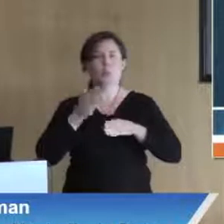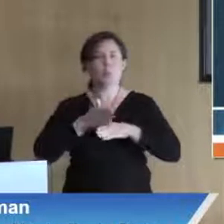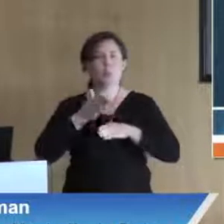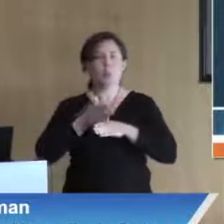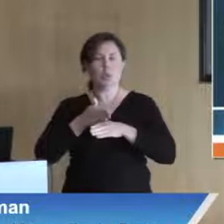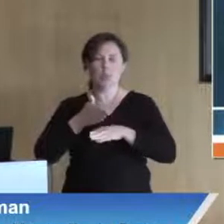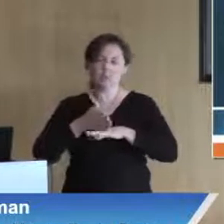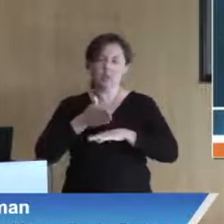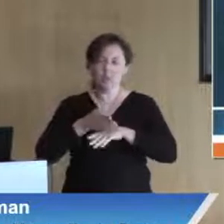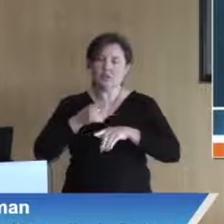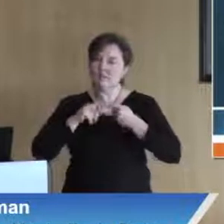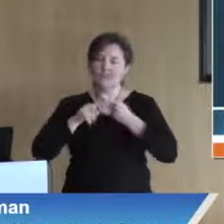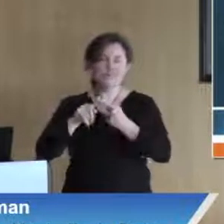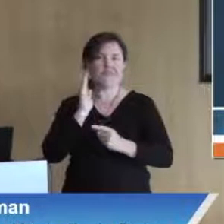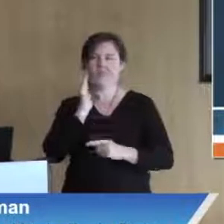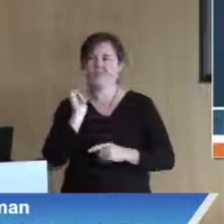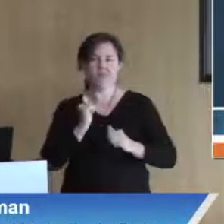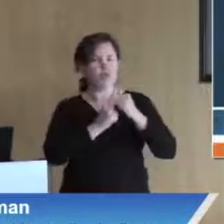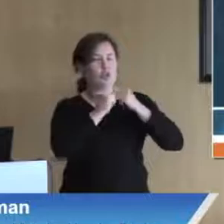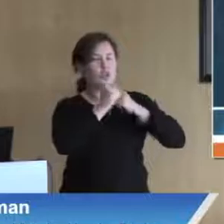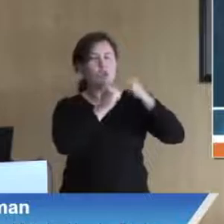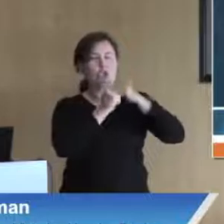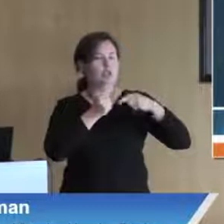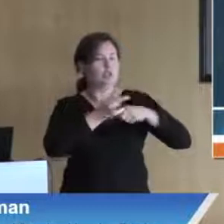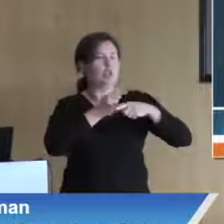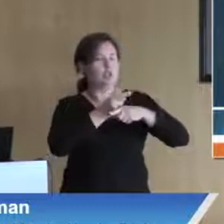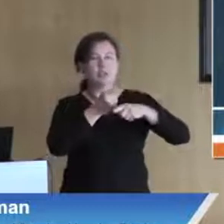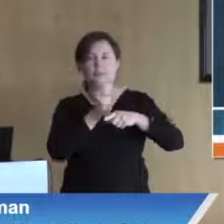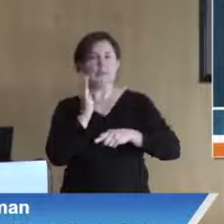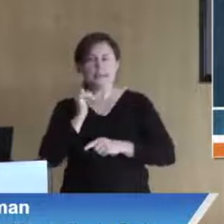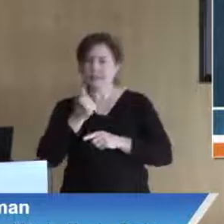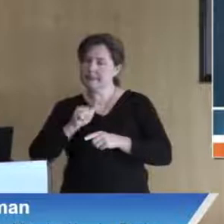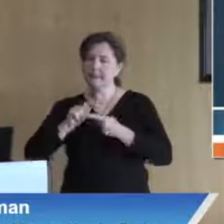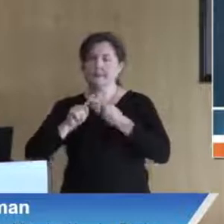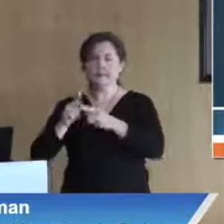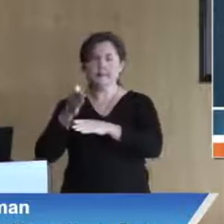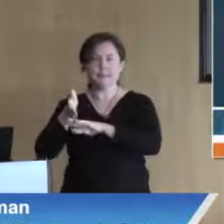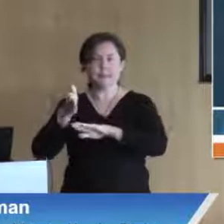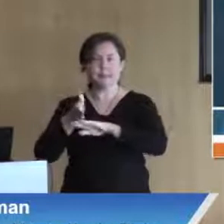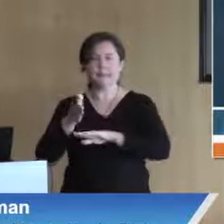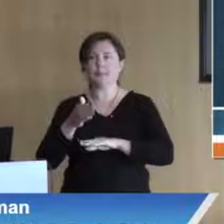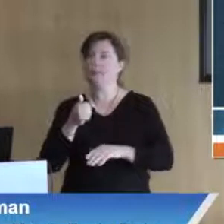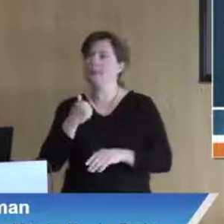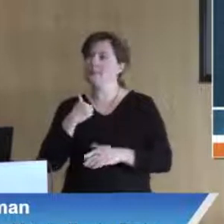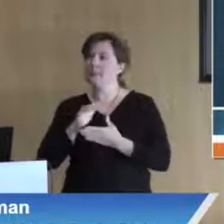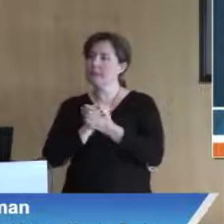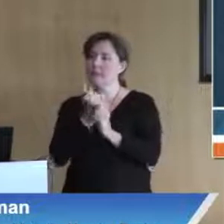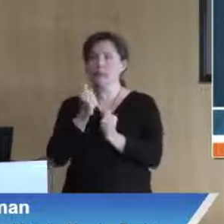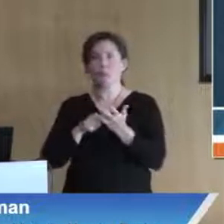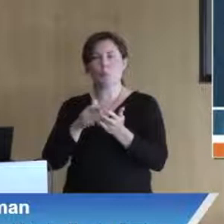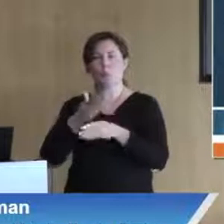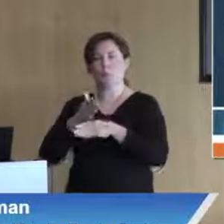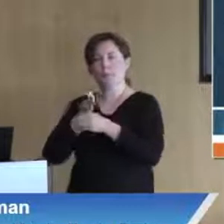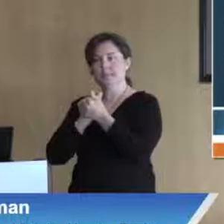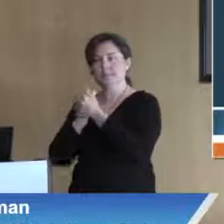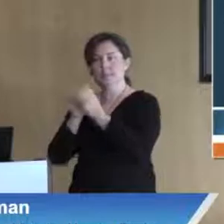background in housing. I've worked in the community sector and in the department. And